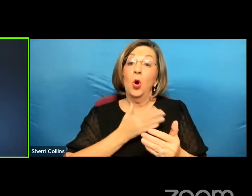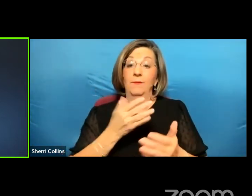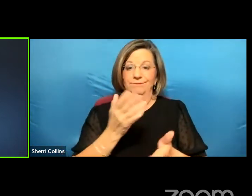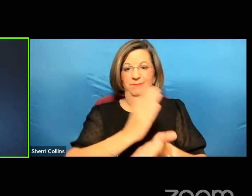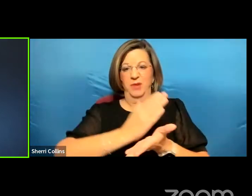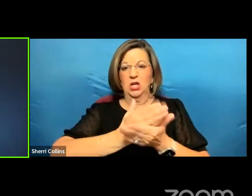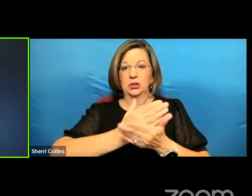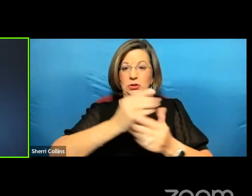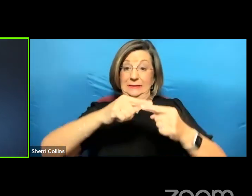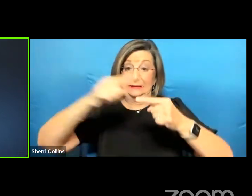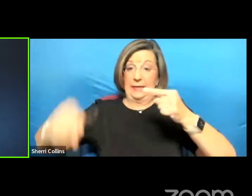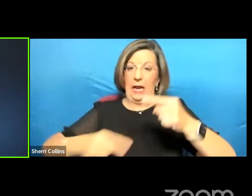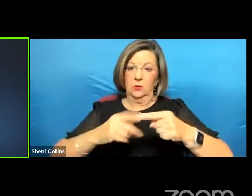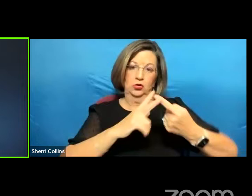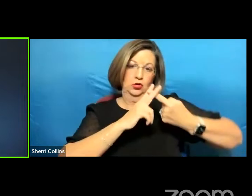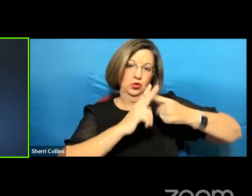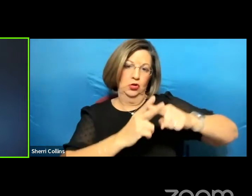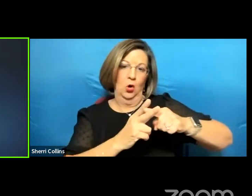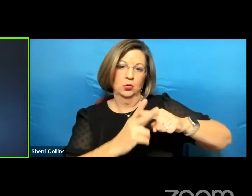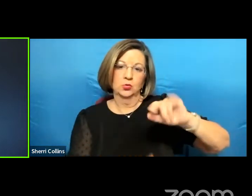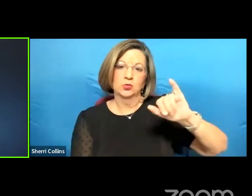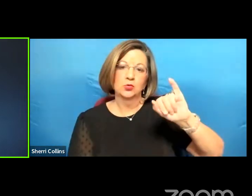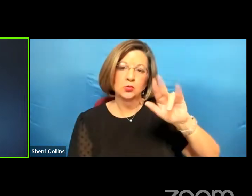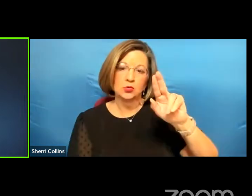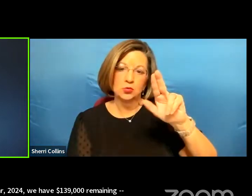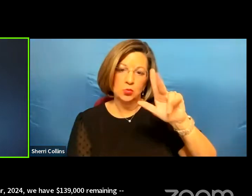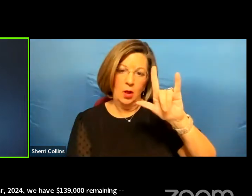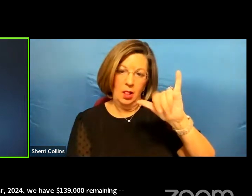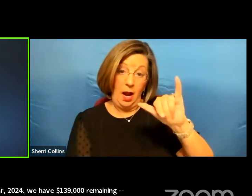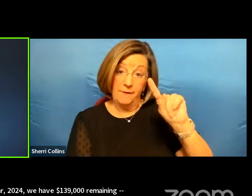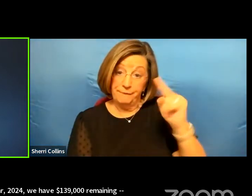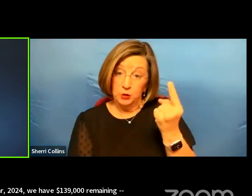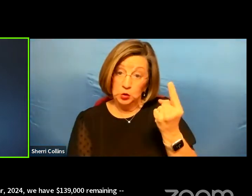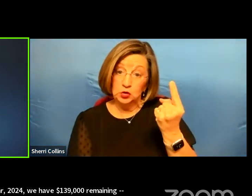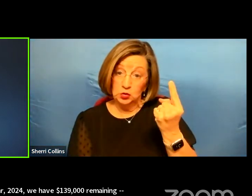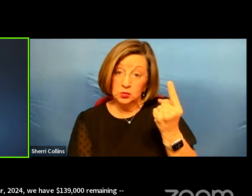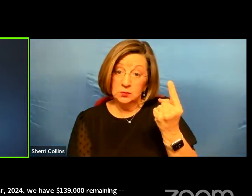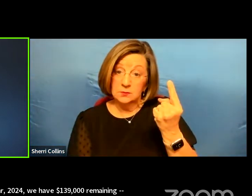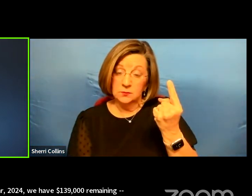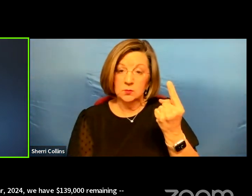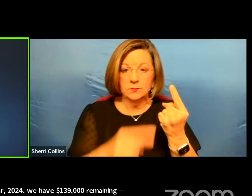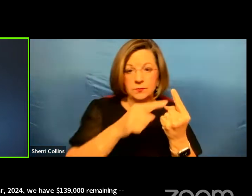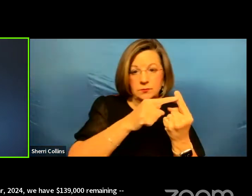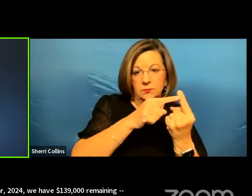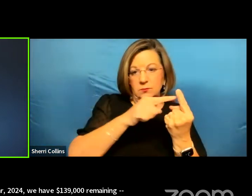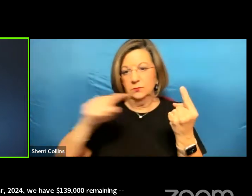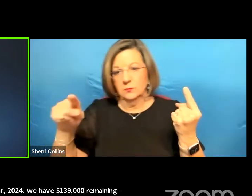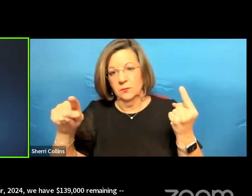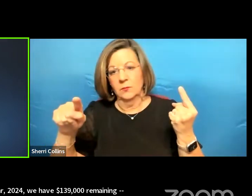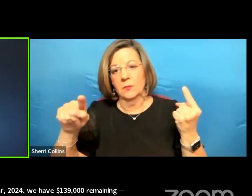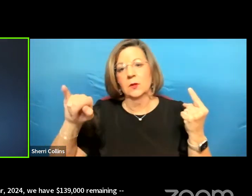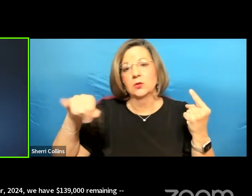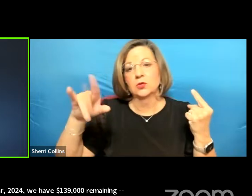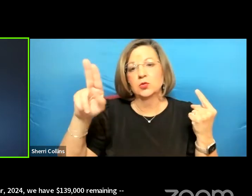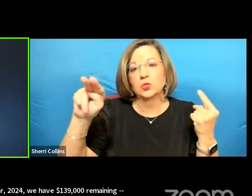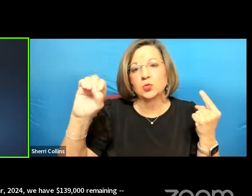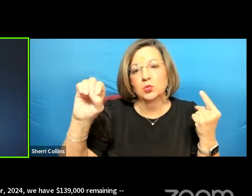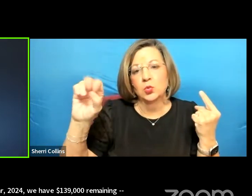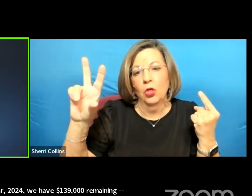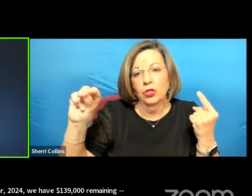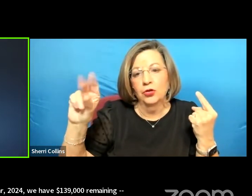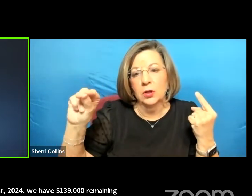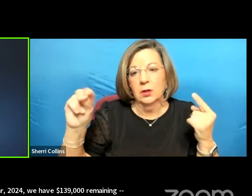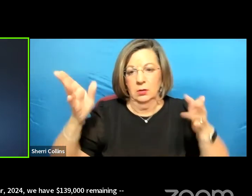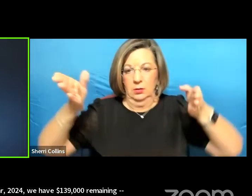through June 30th. And so the budget cycle starts July 1st and